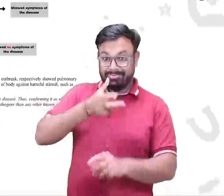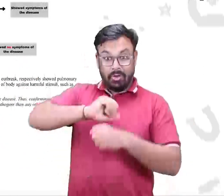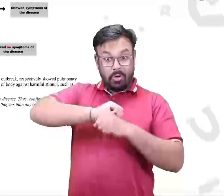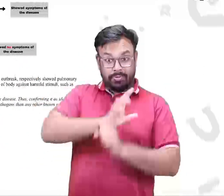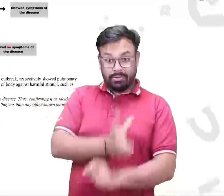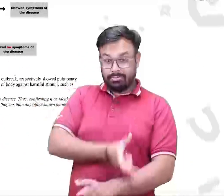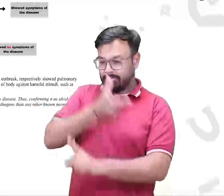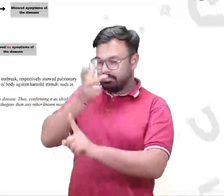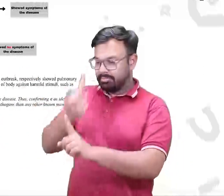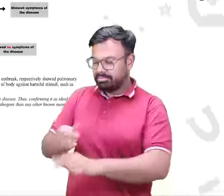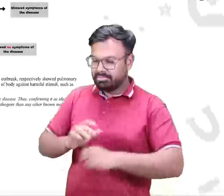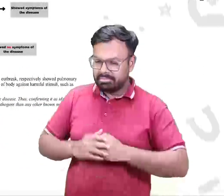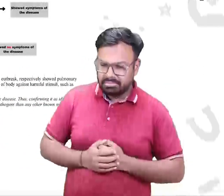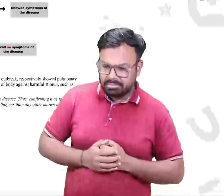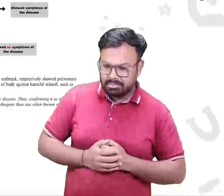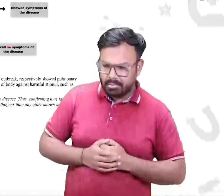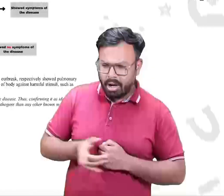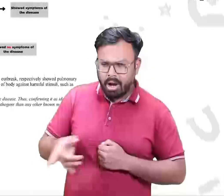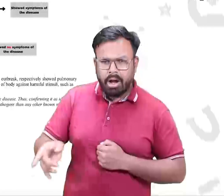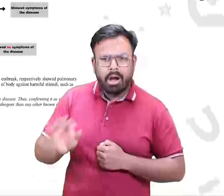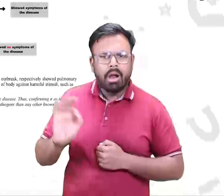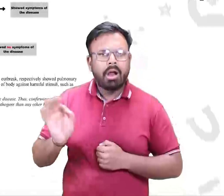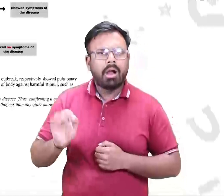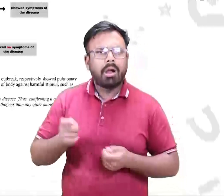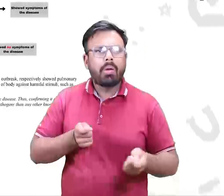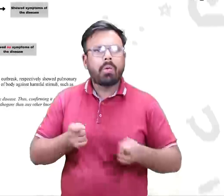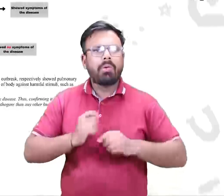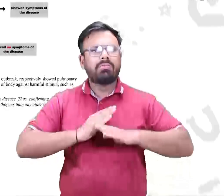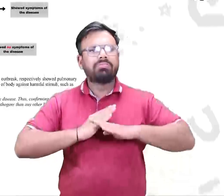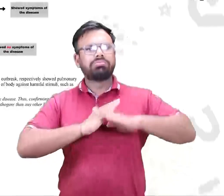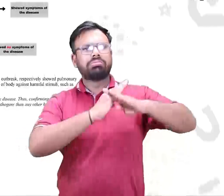Bats confirmed as virus reservoir.